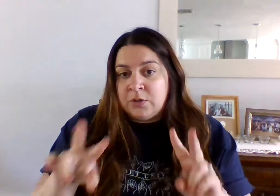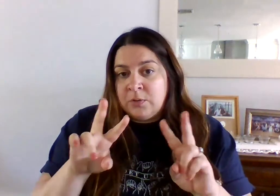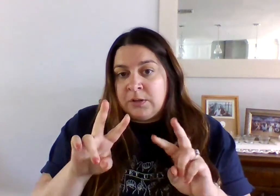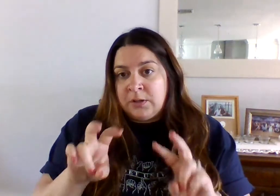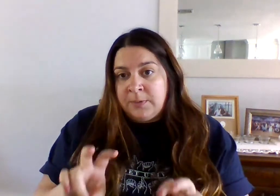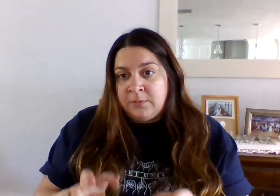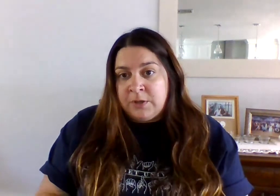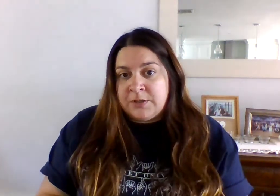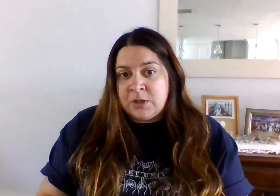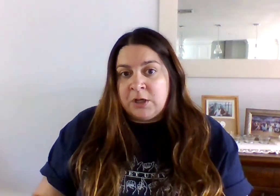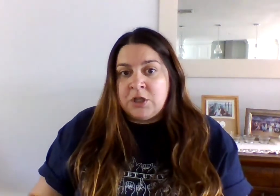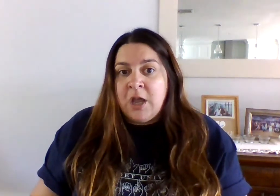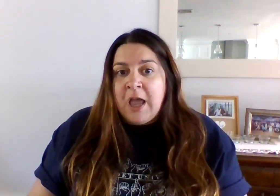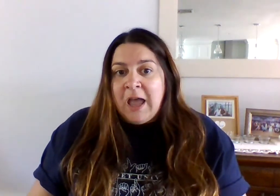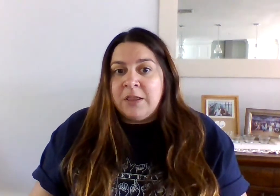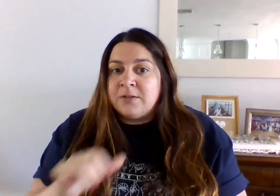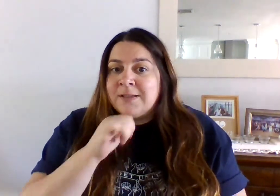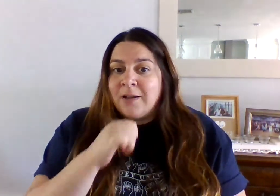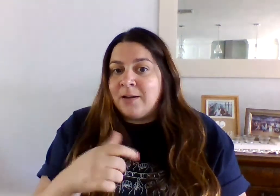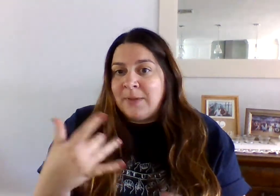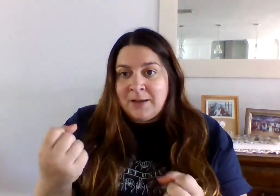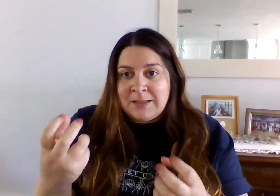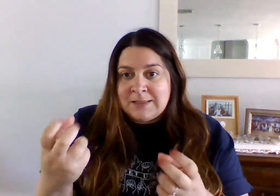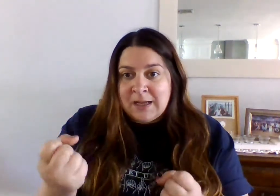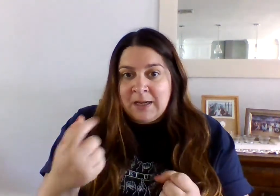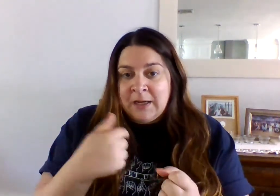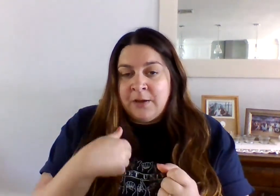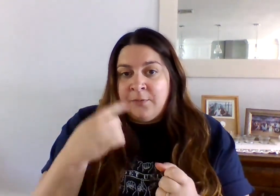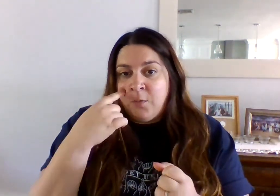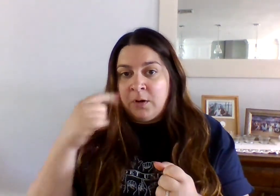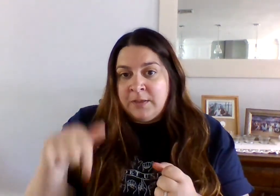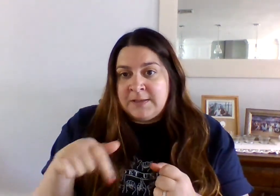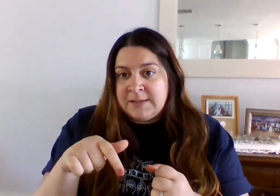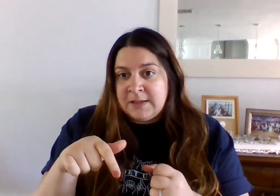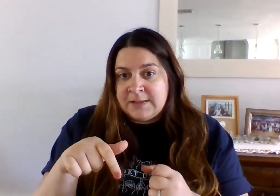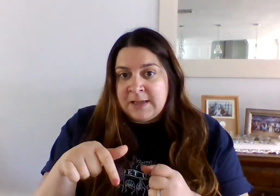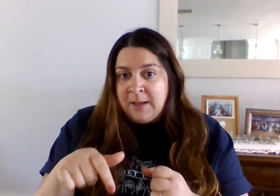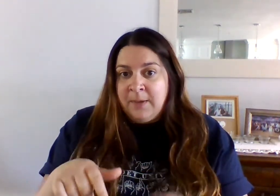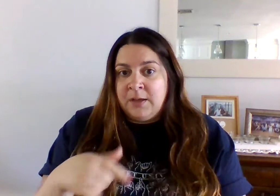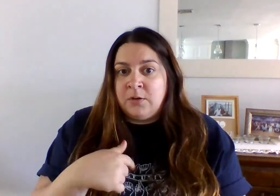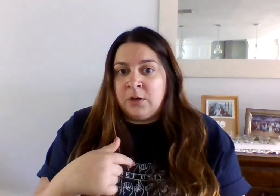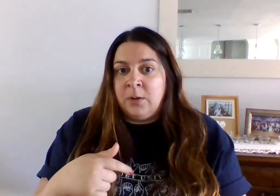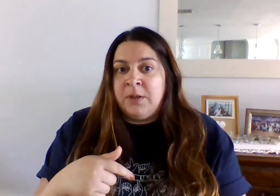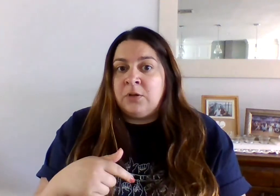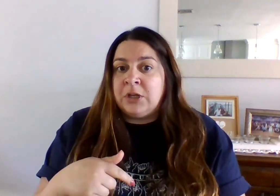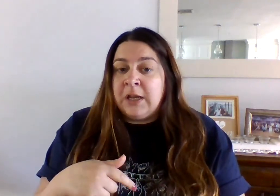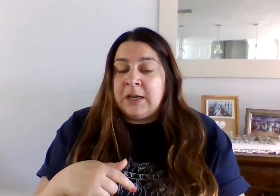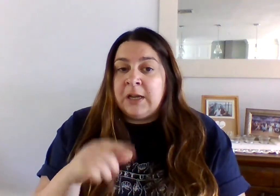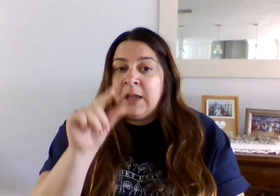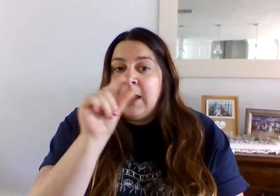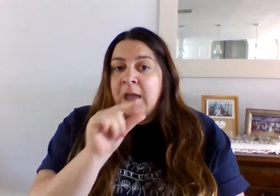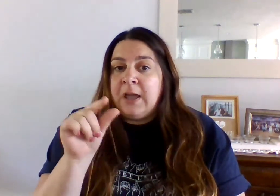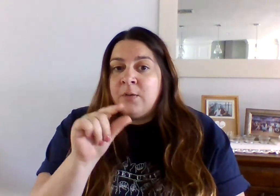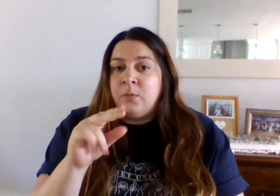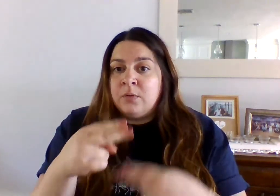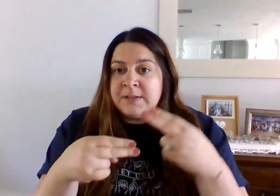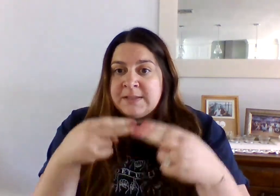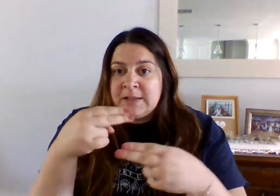do a little bit of research and there's not going to be any signing for this assignment. You're going to be creating a Google